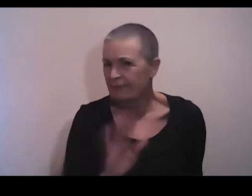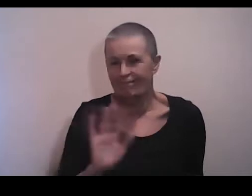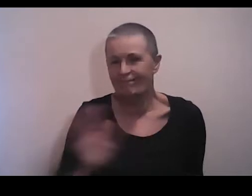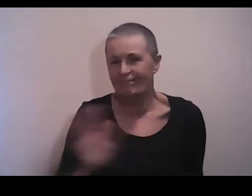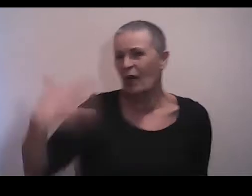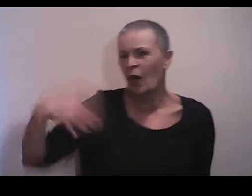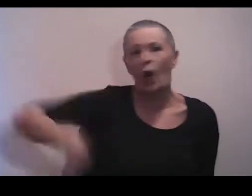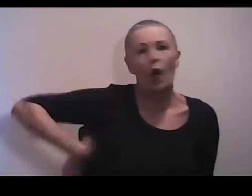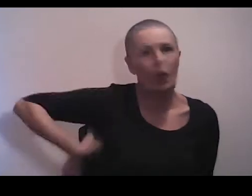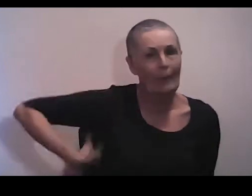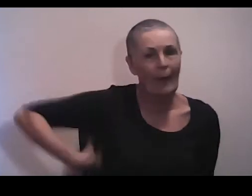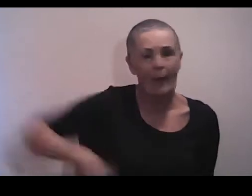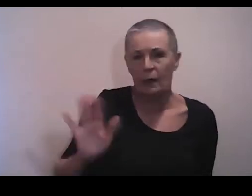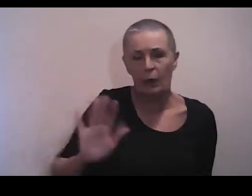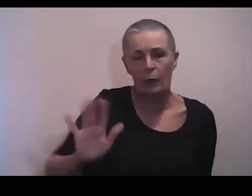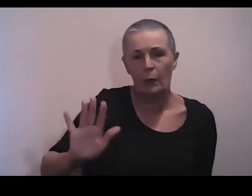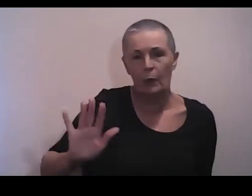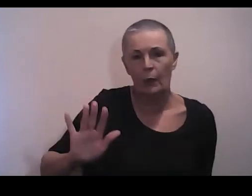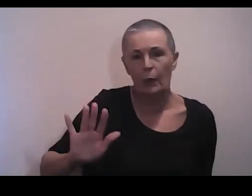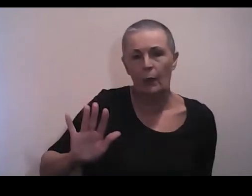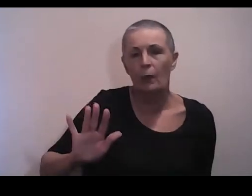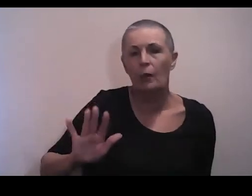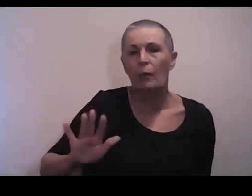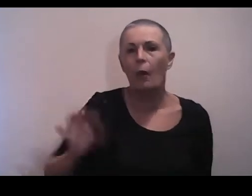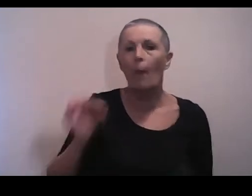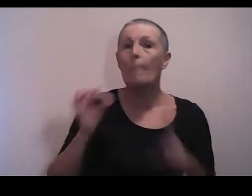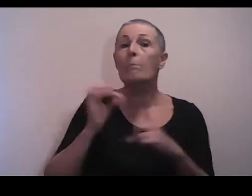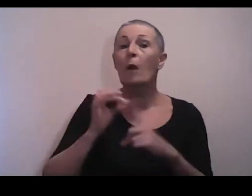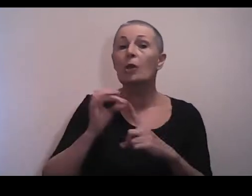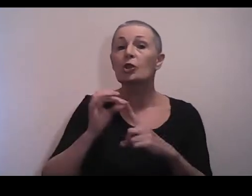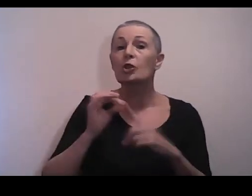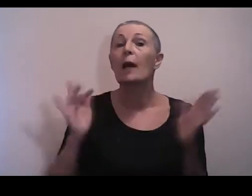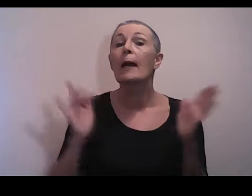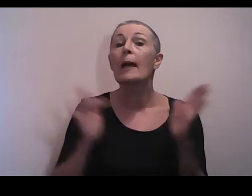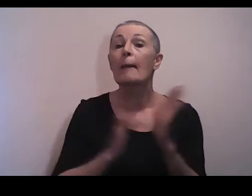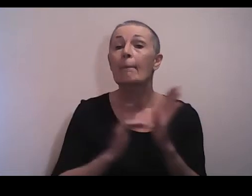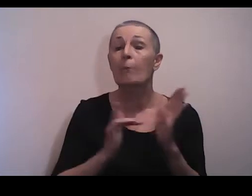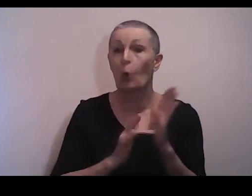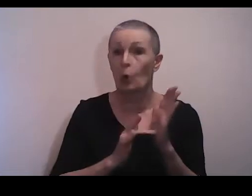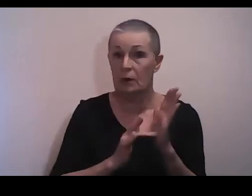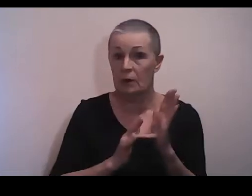back. So your posture is very important in Qigong,